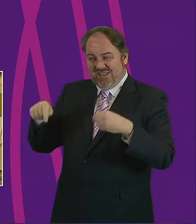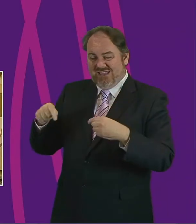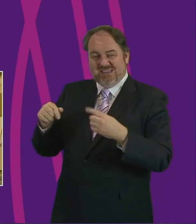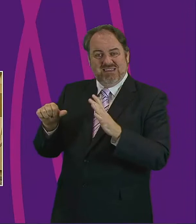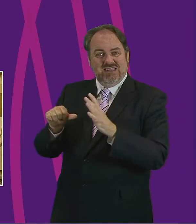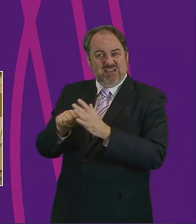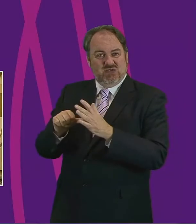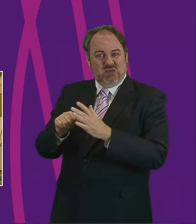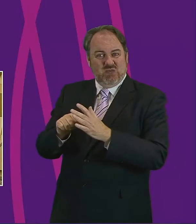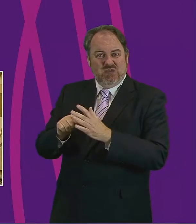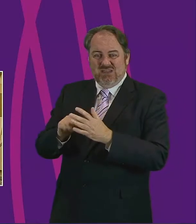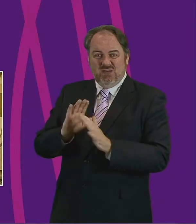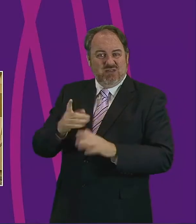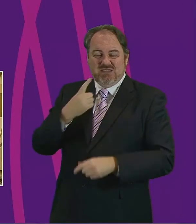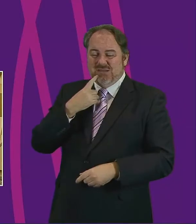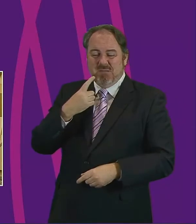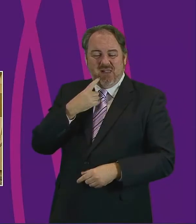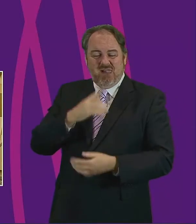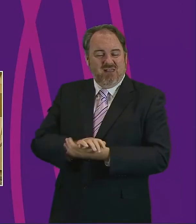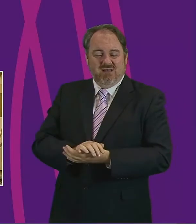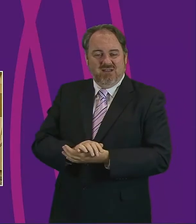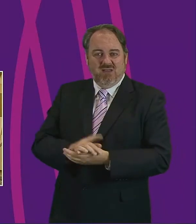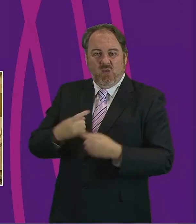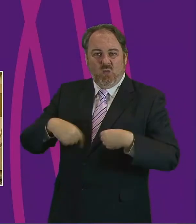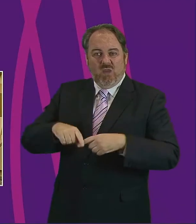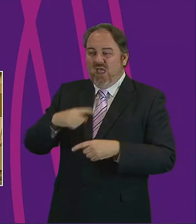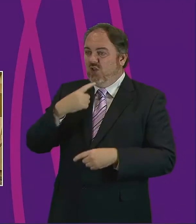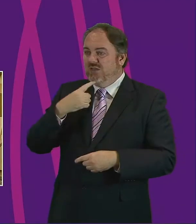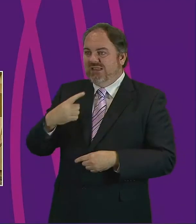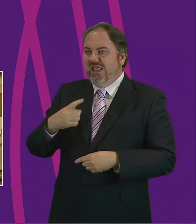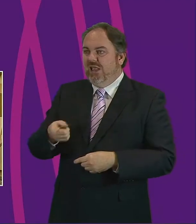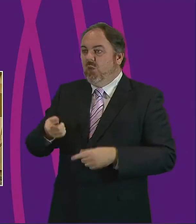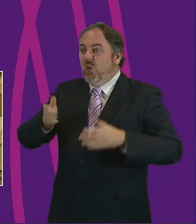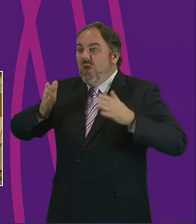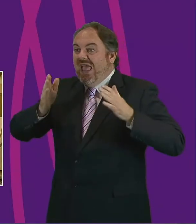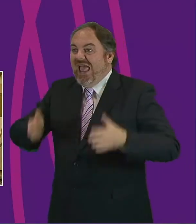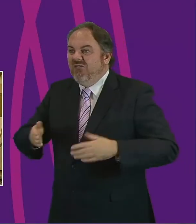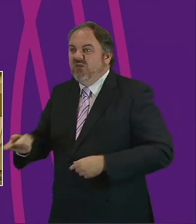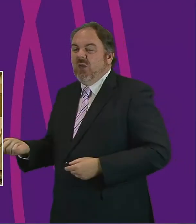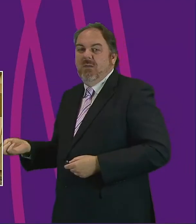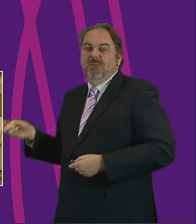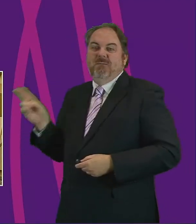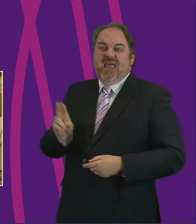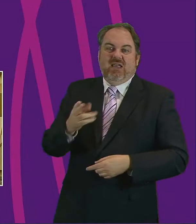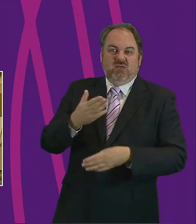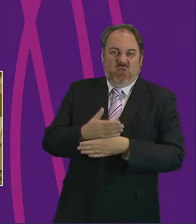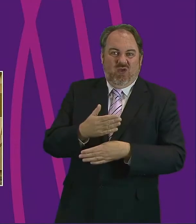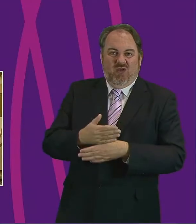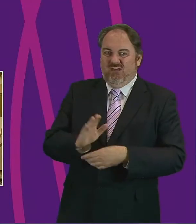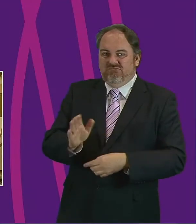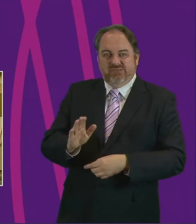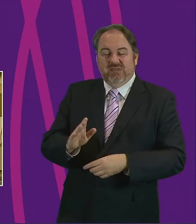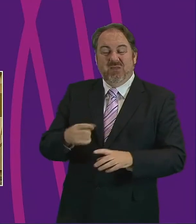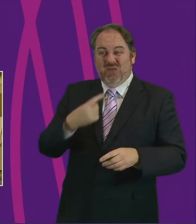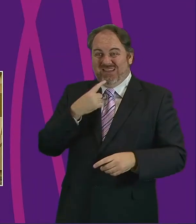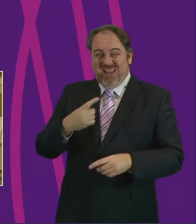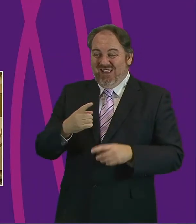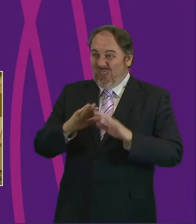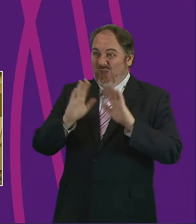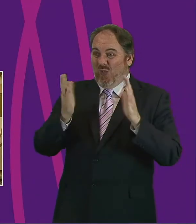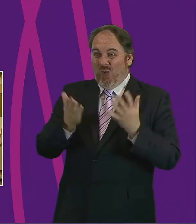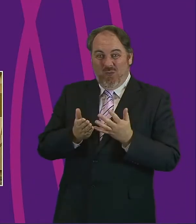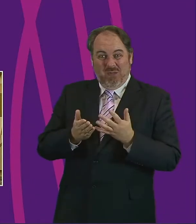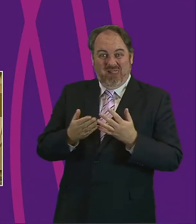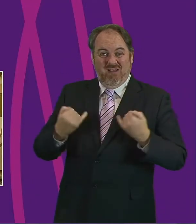straightforward. And it's not the government that's putting parents in an impossible position. It's not any government that's doing that. It is a global health pandemic that is putting people